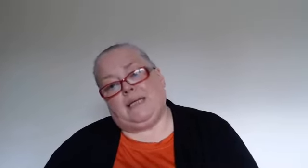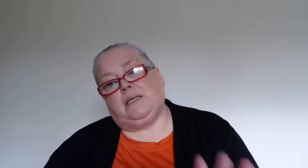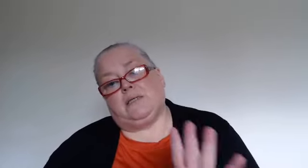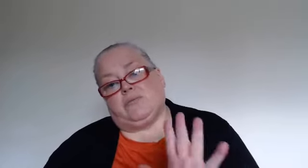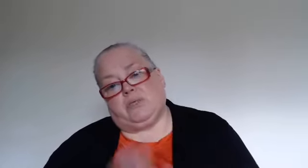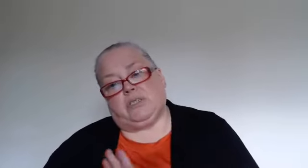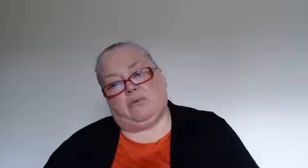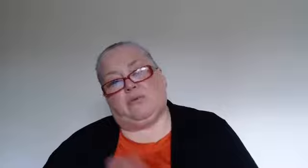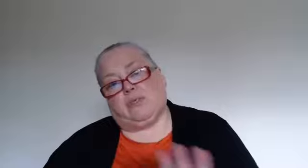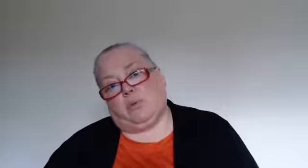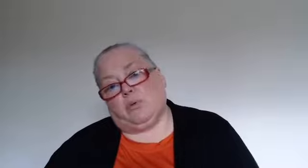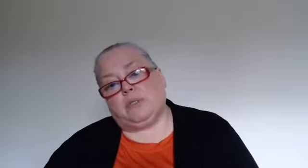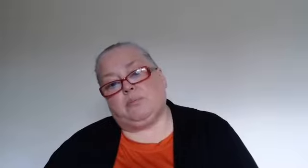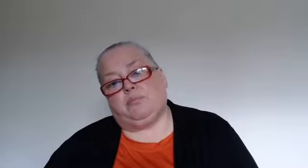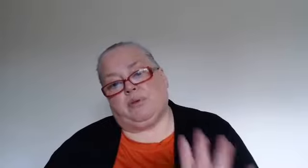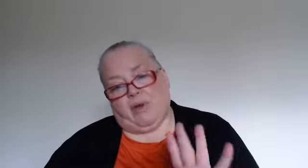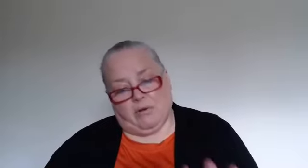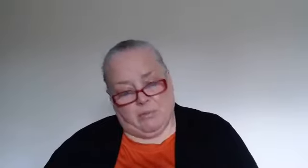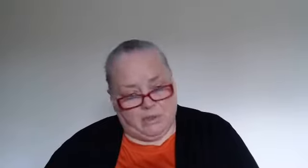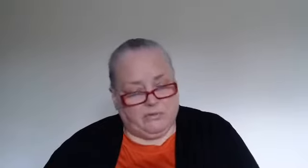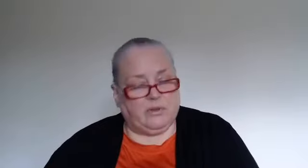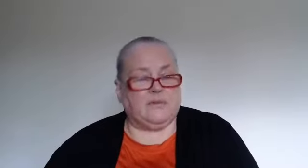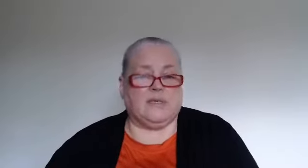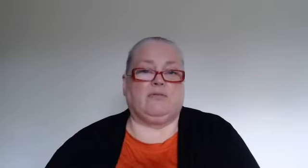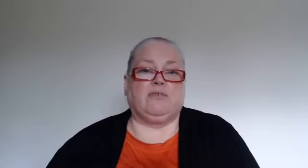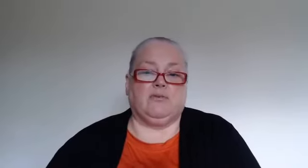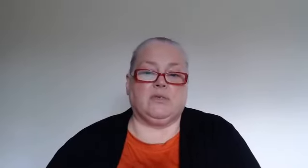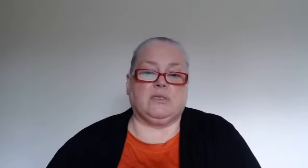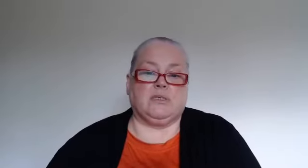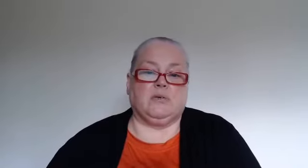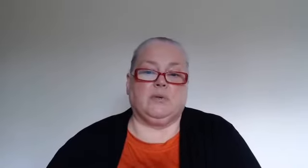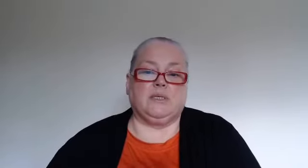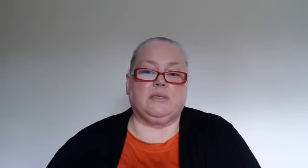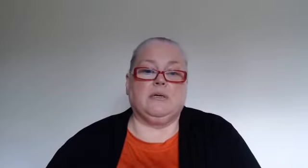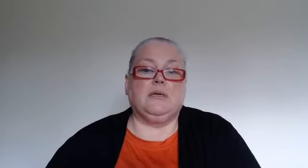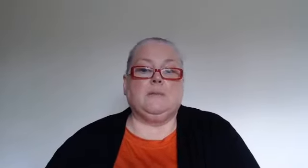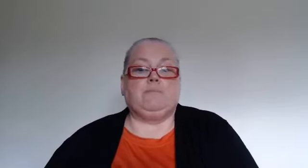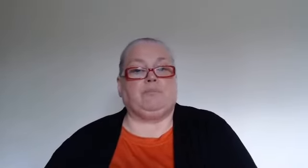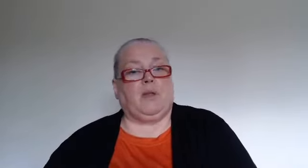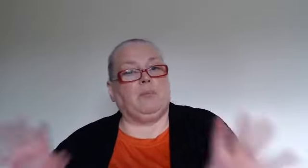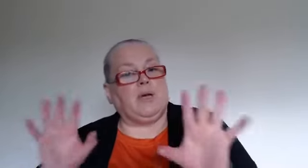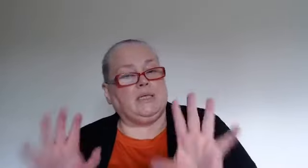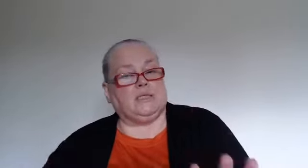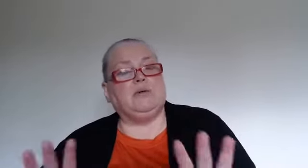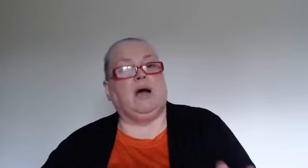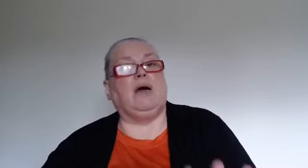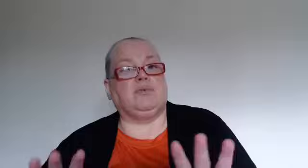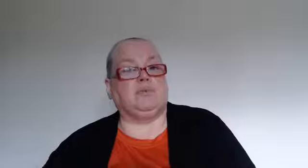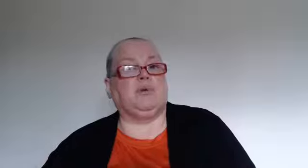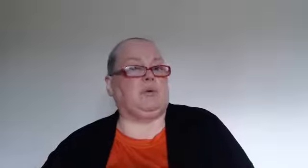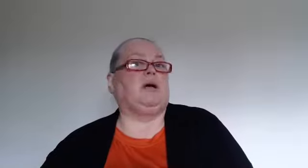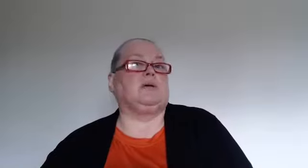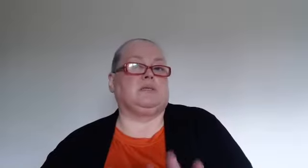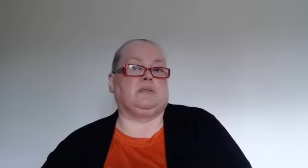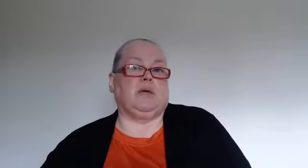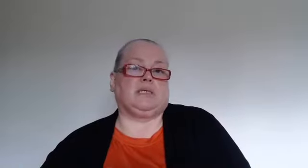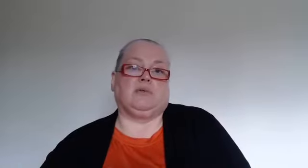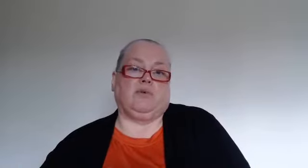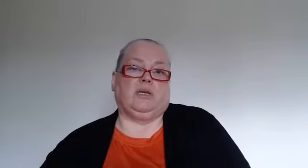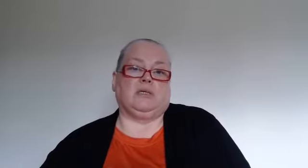Please reach out for support. Be very mindful of safety first, as always. But I do have a number of blogs on domestic violence,